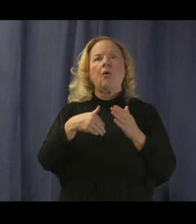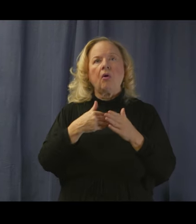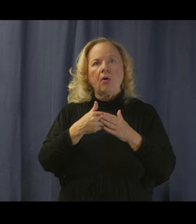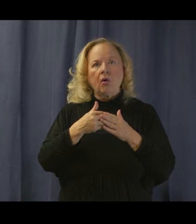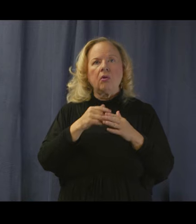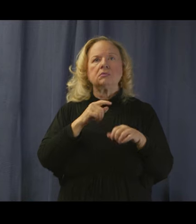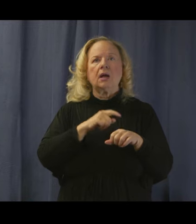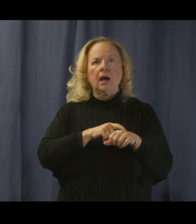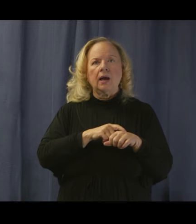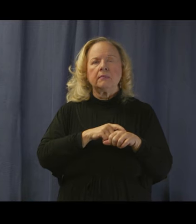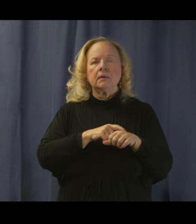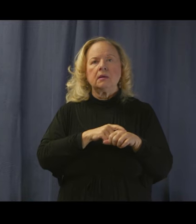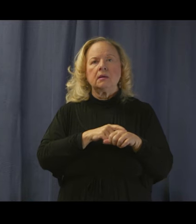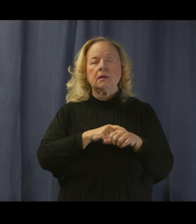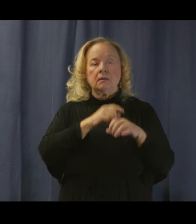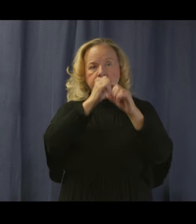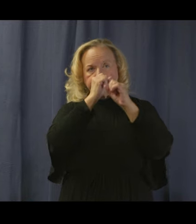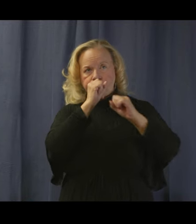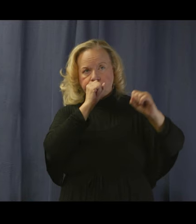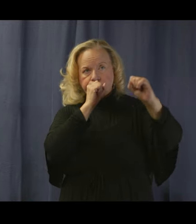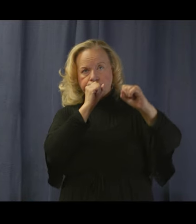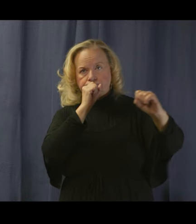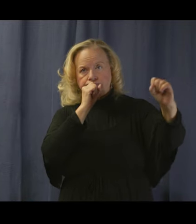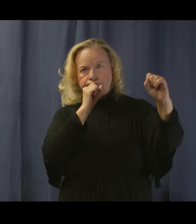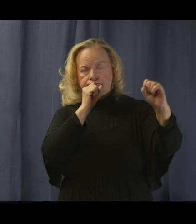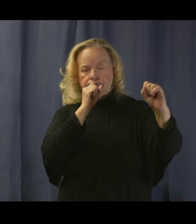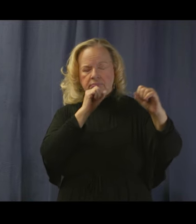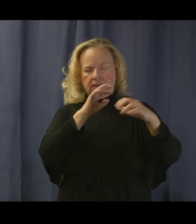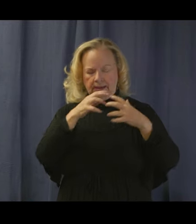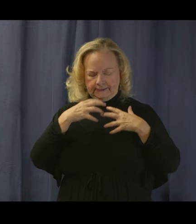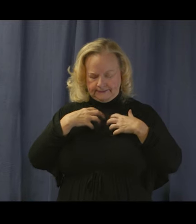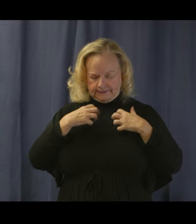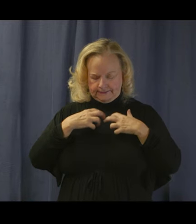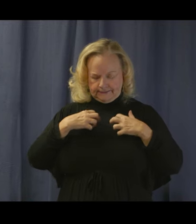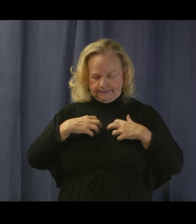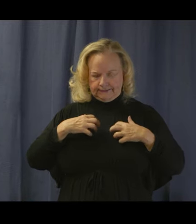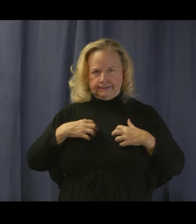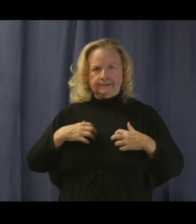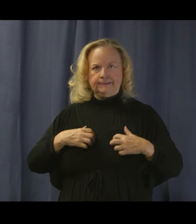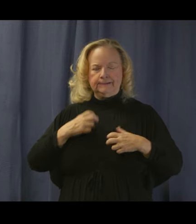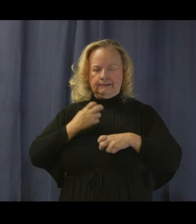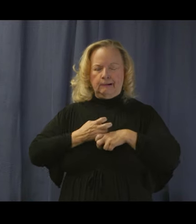the shofar, it would break up any fallow ground in our hearts. In Yeshua's name, amen.